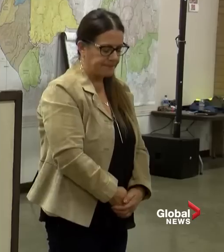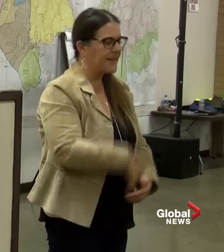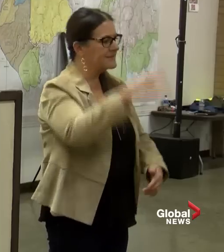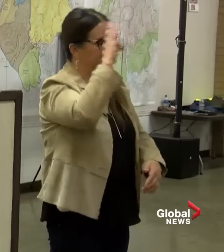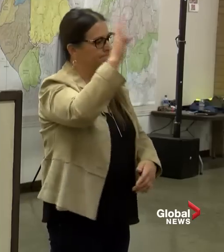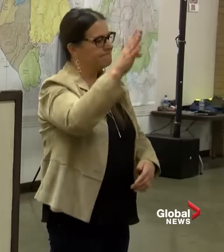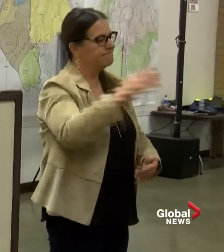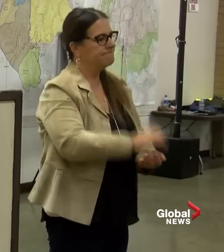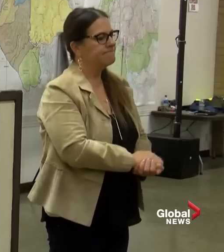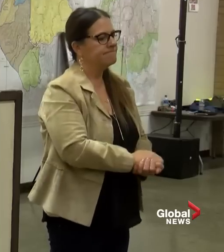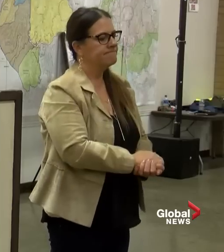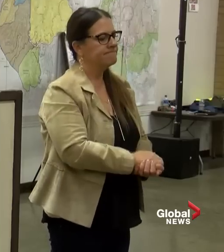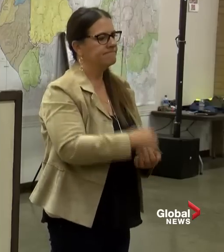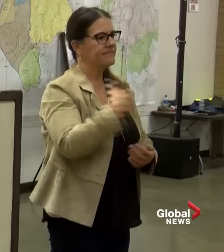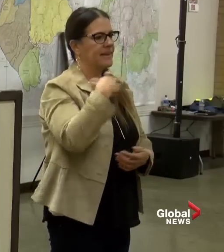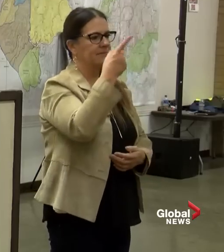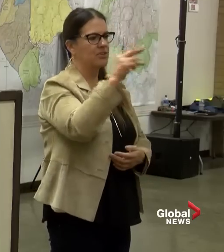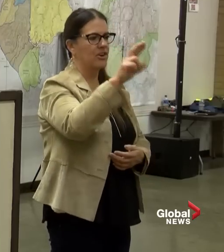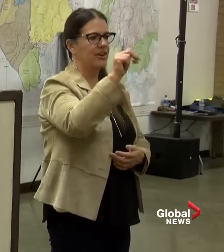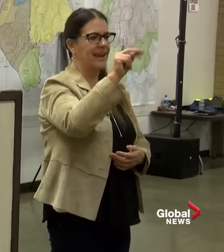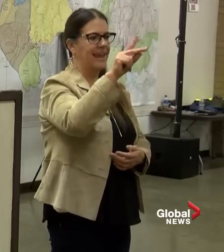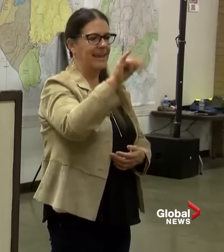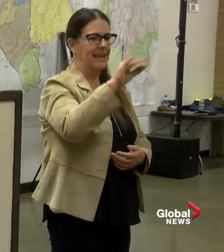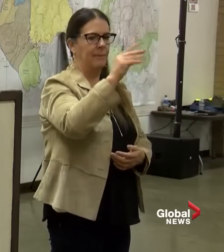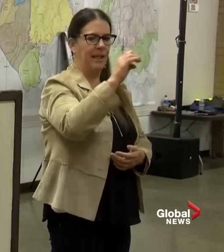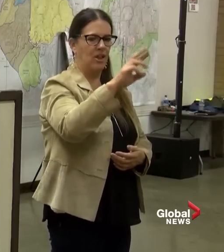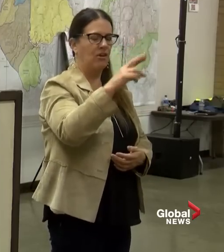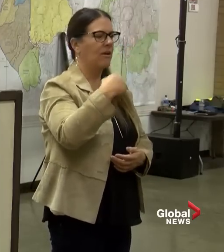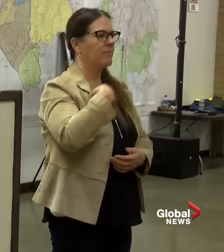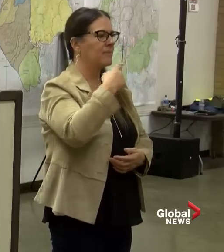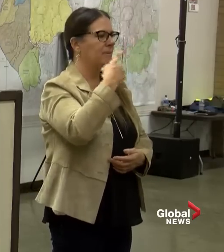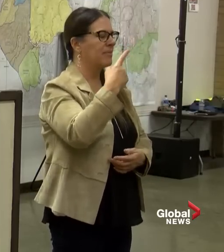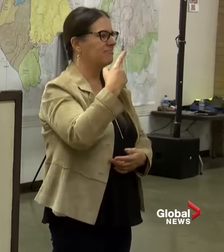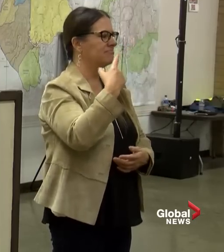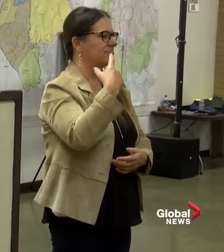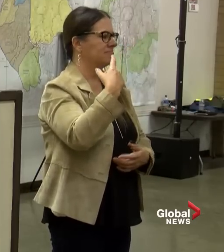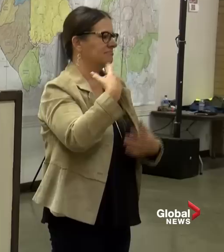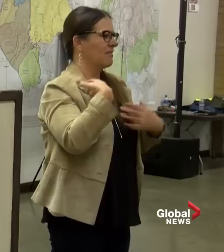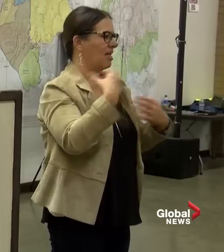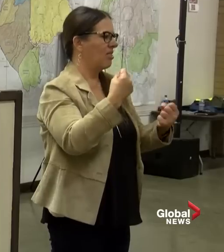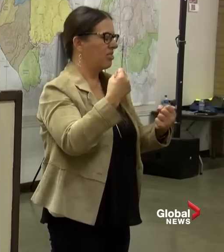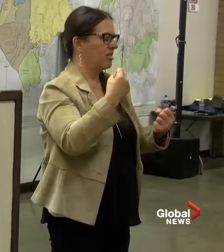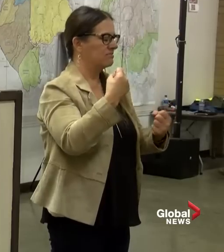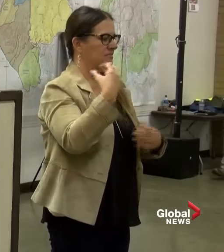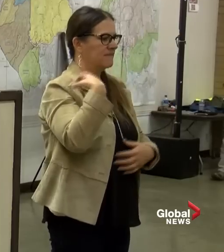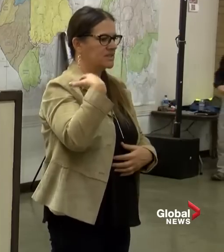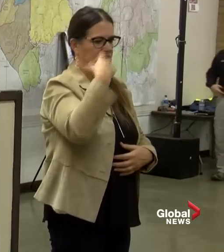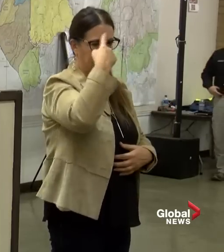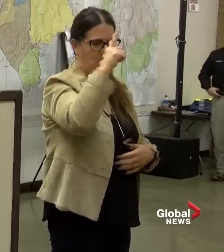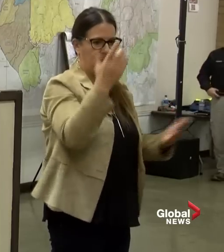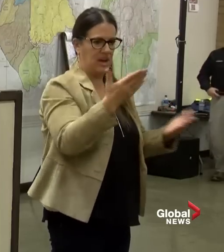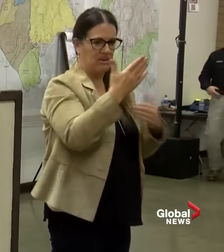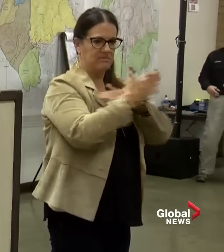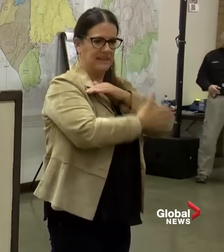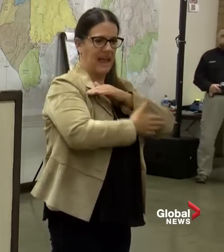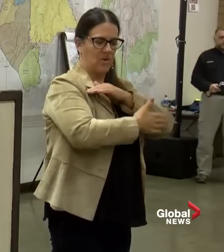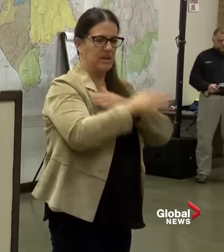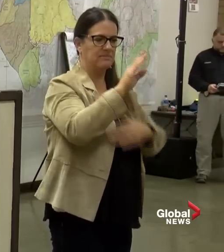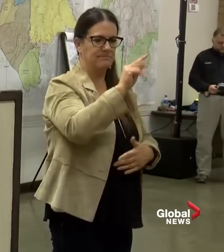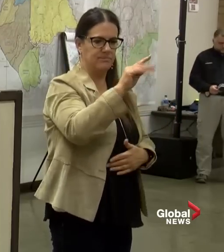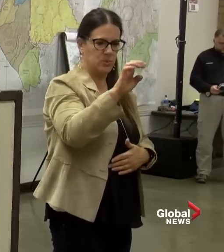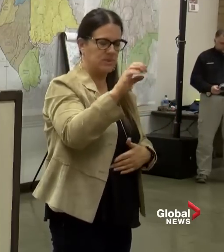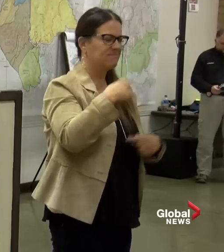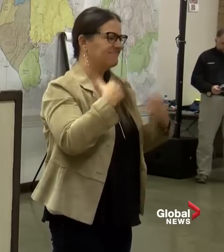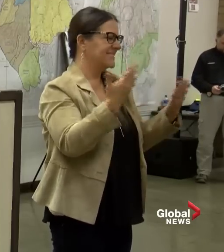Good evening. I'm Dr. Andy Miller. I am the Public Health Officer for the County of Butte. I'm here to speak to